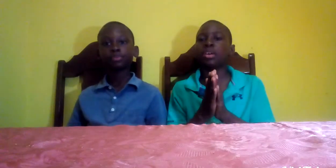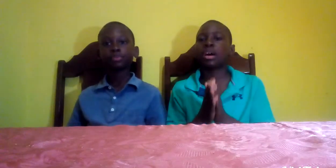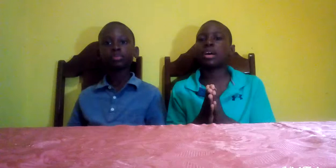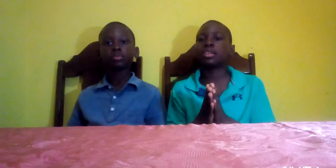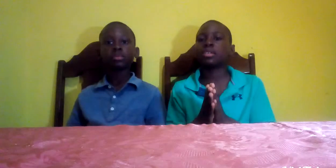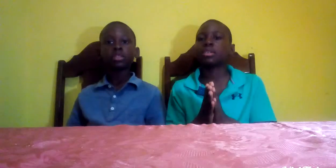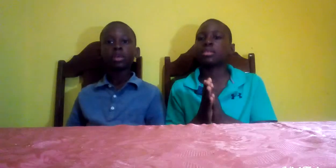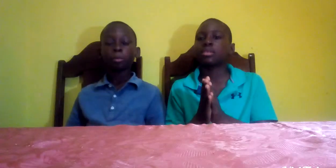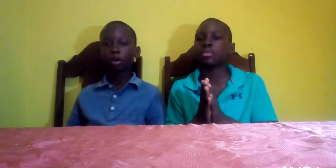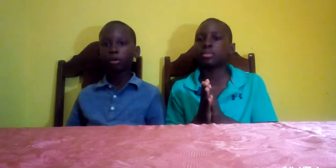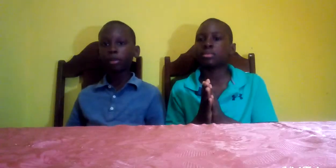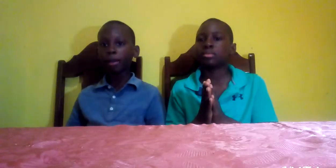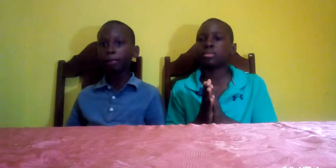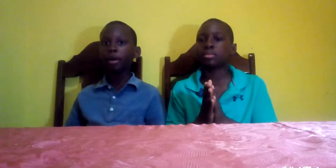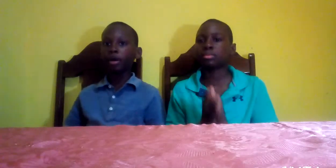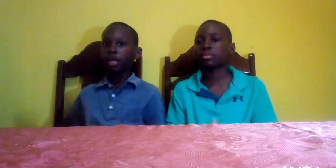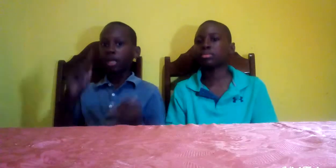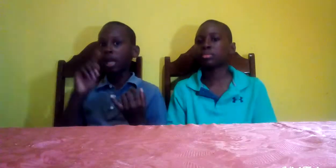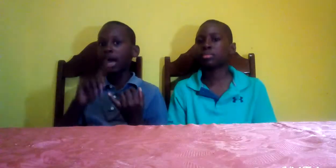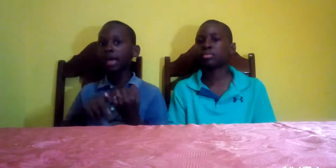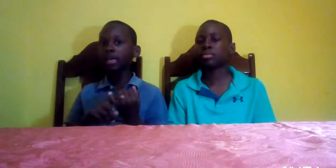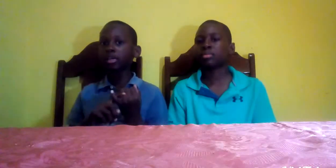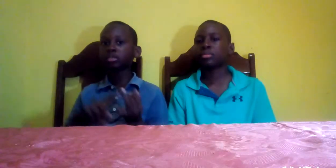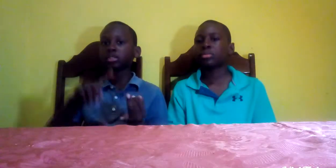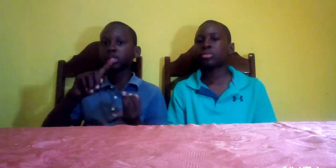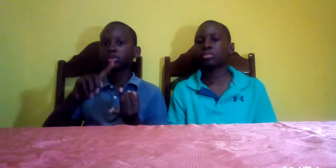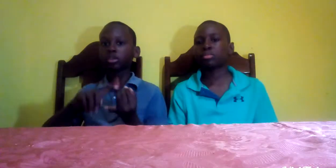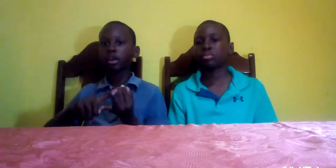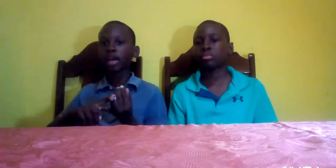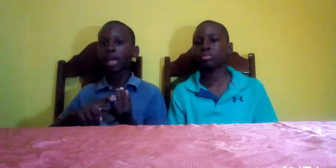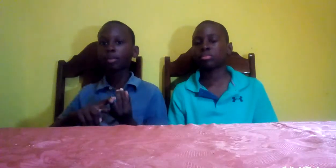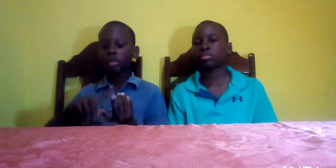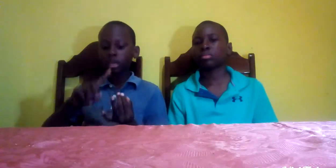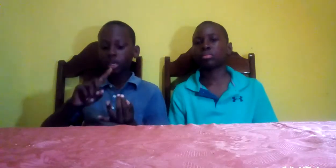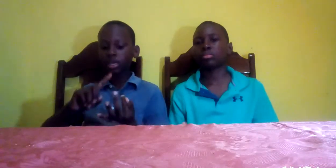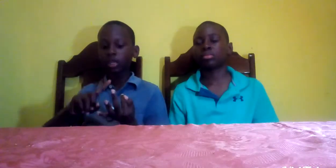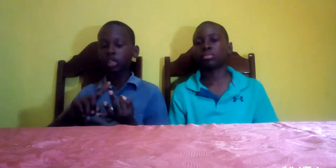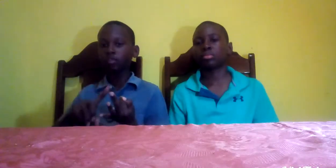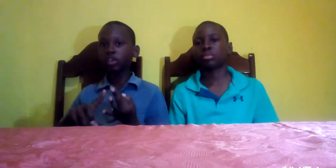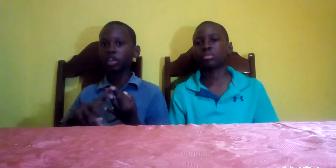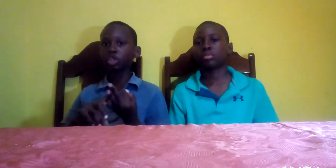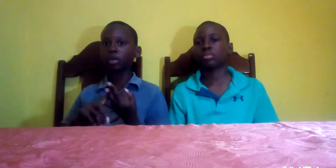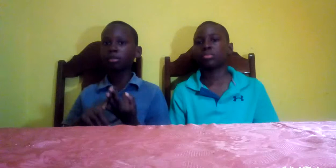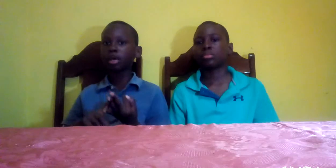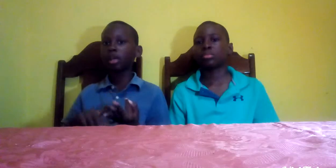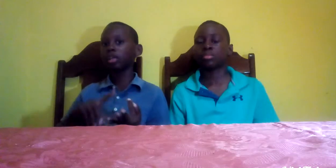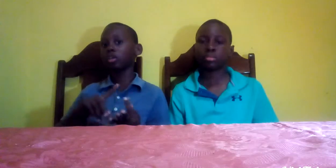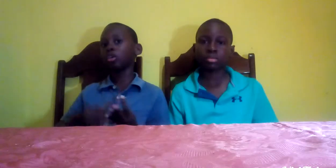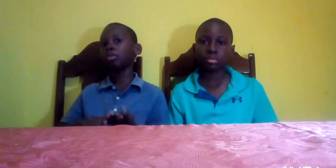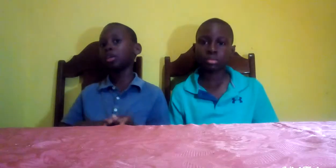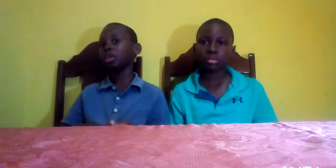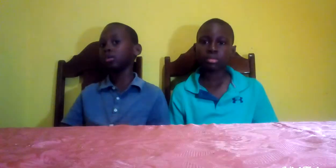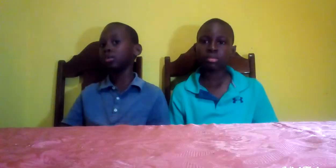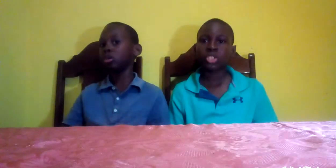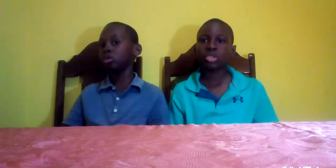guys. But remember, like, subscribe, hit that notification bell and comment down below